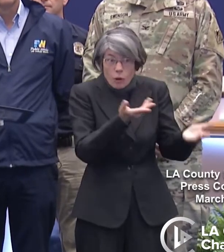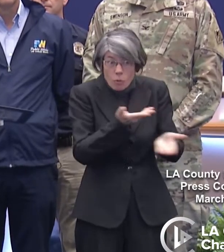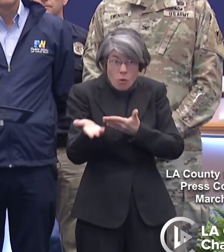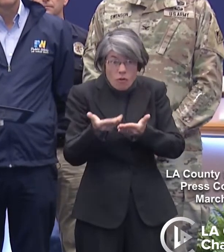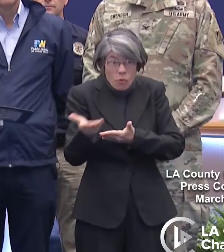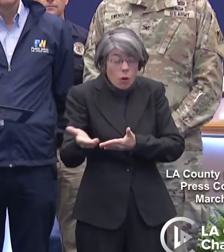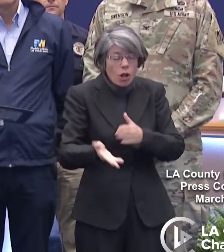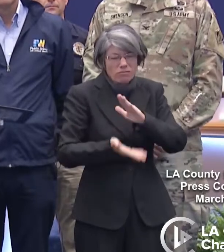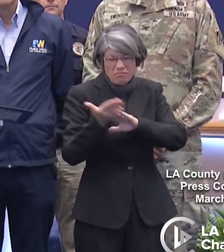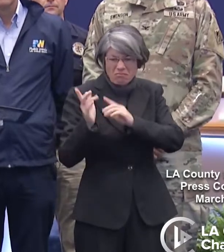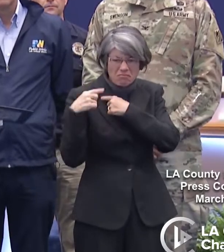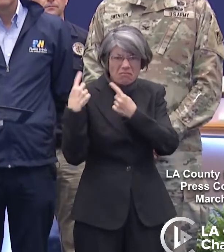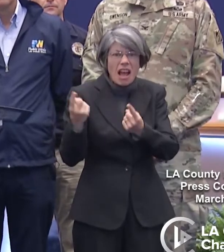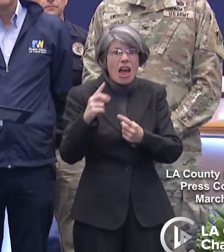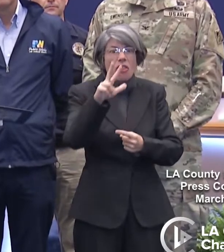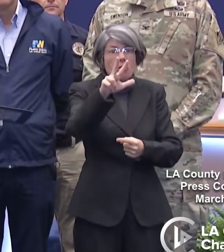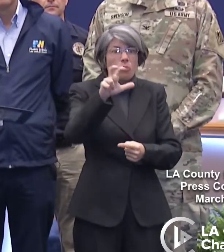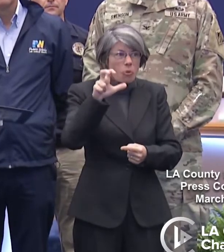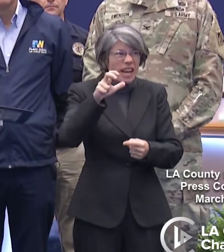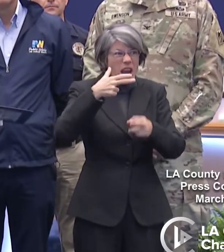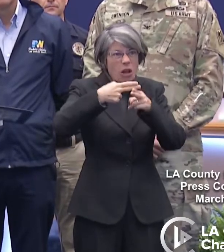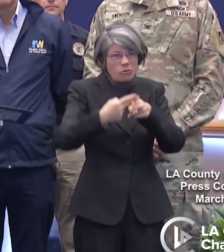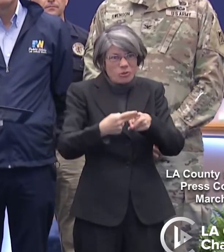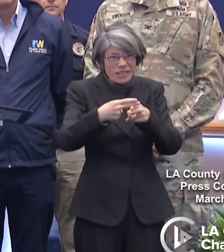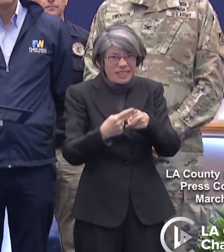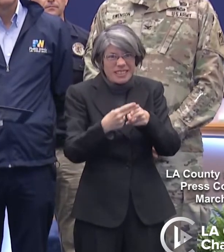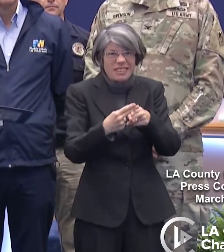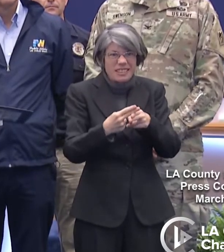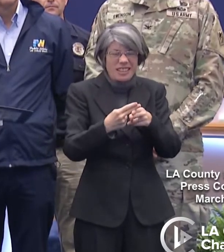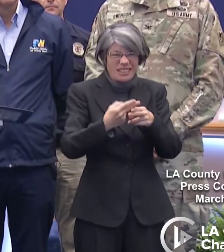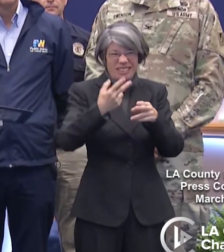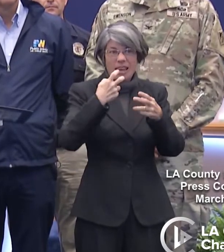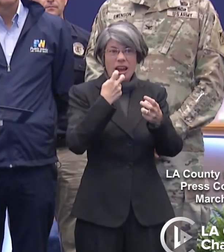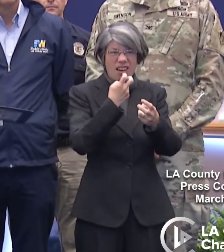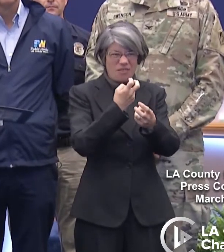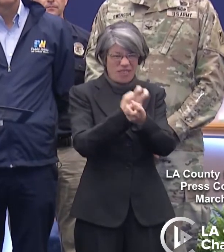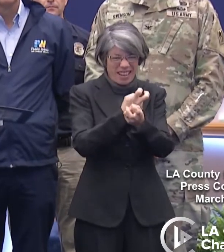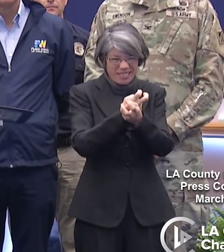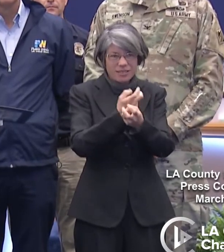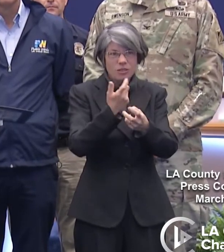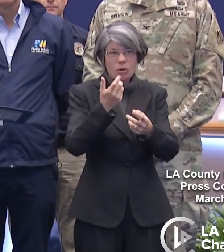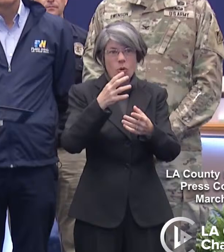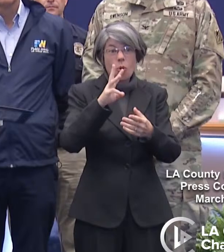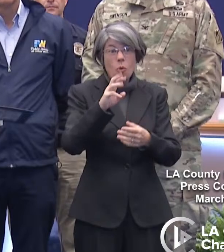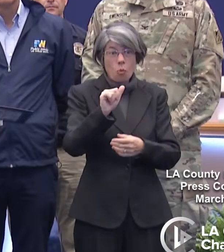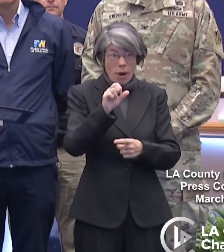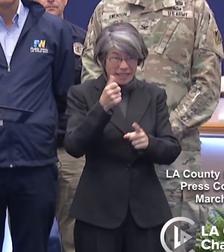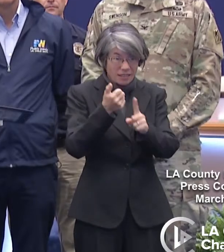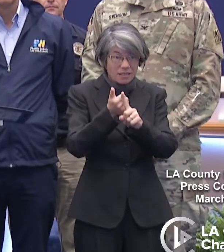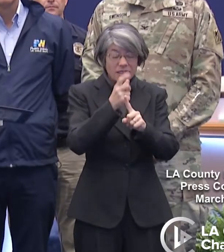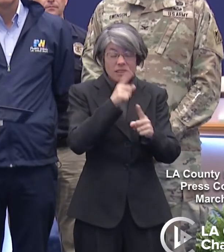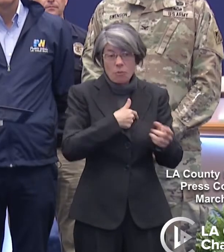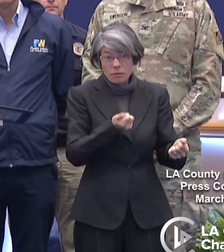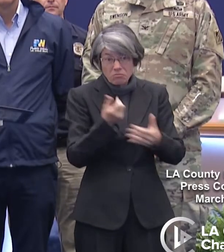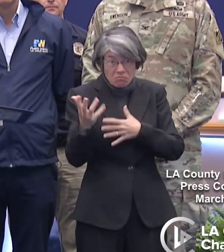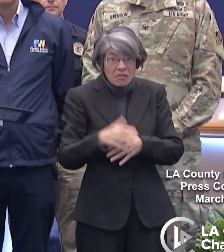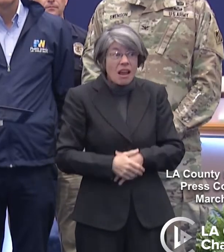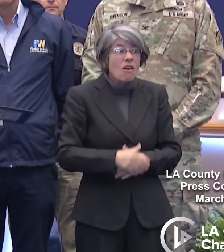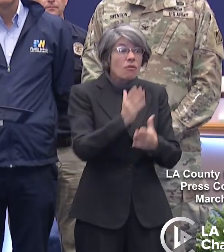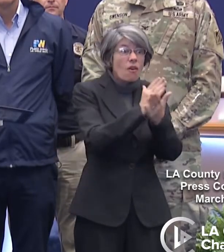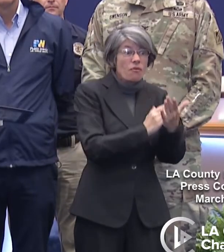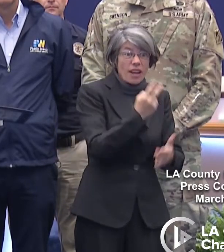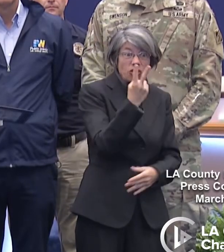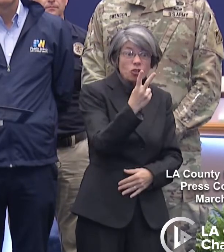operations, more than 300 tons of household hazardous waste was removed. For Phase 2, it is estimated